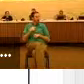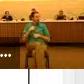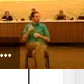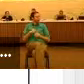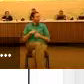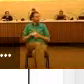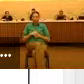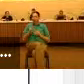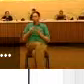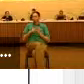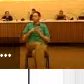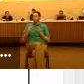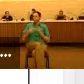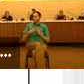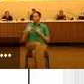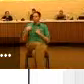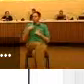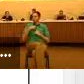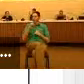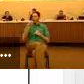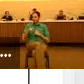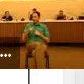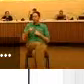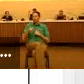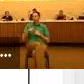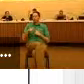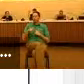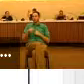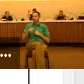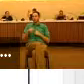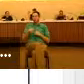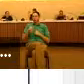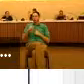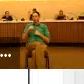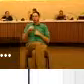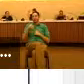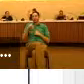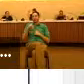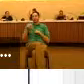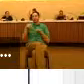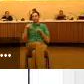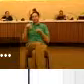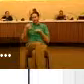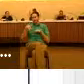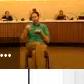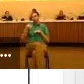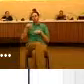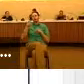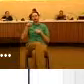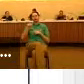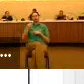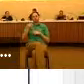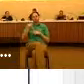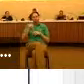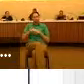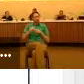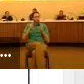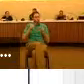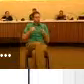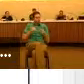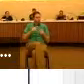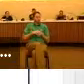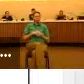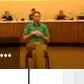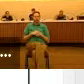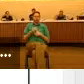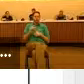so bike on at it. some point, we're So- gonna have to carry sidewalk, probably asphalt along the road. And